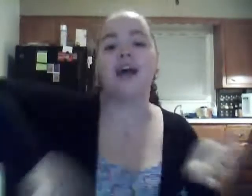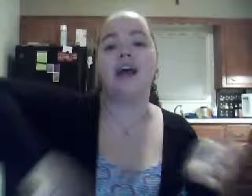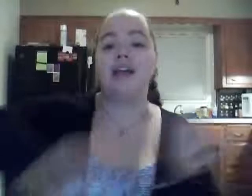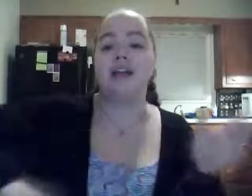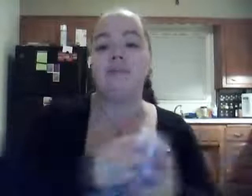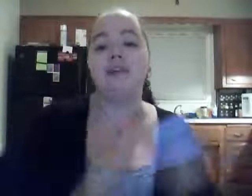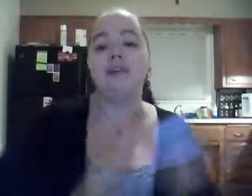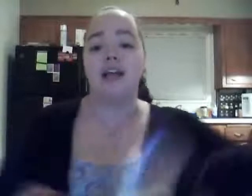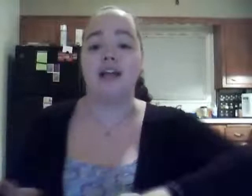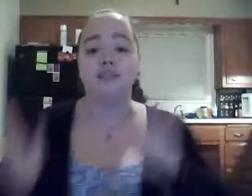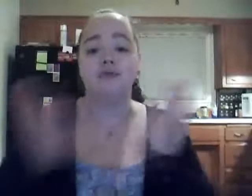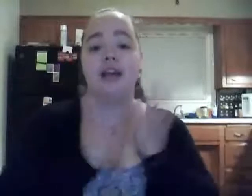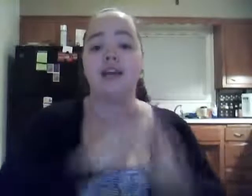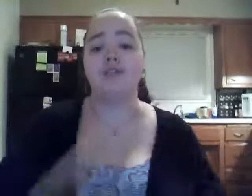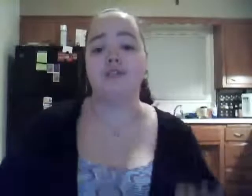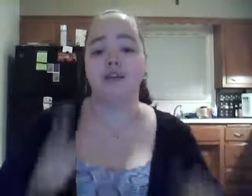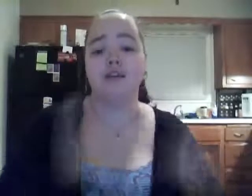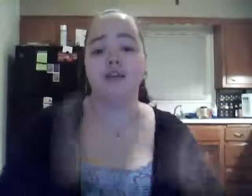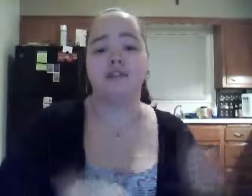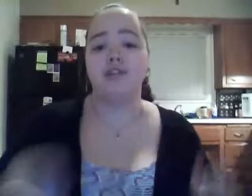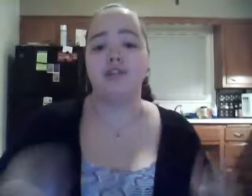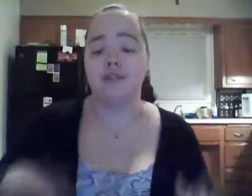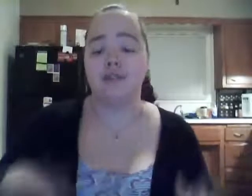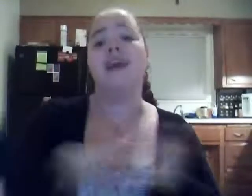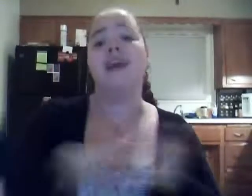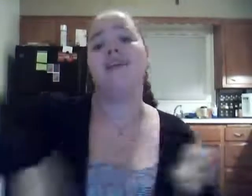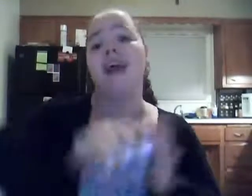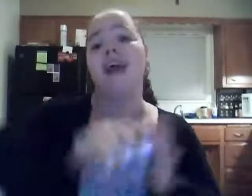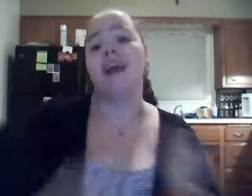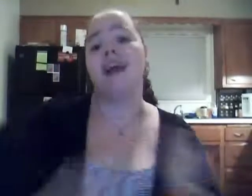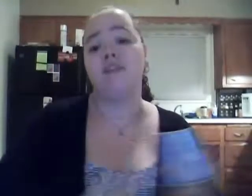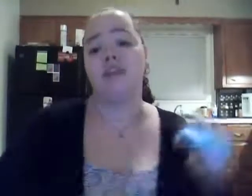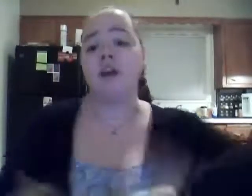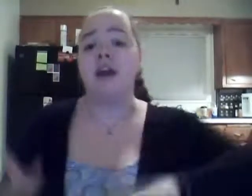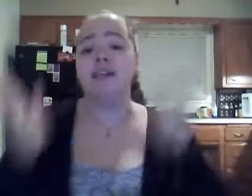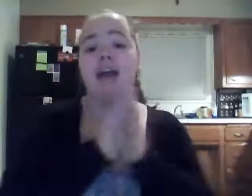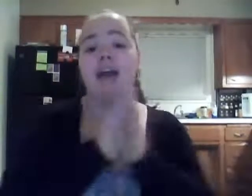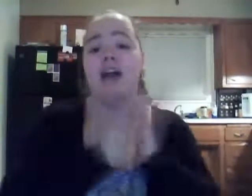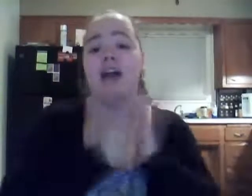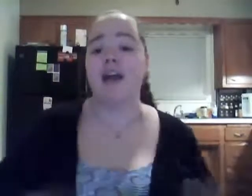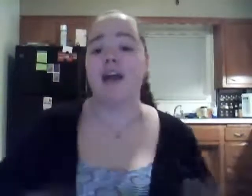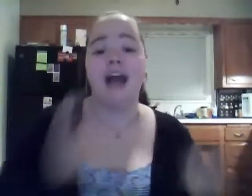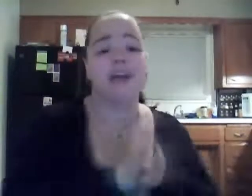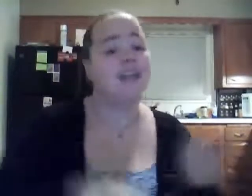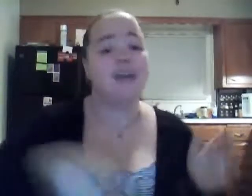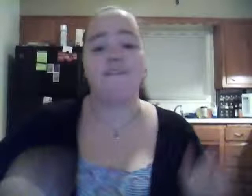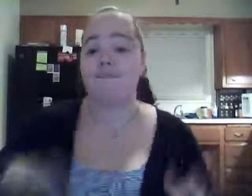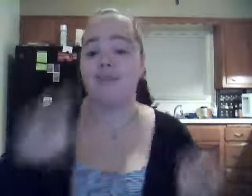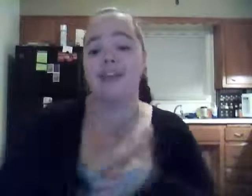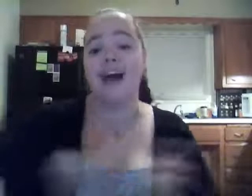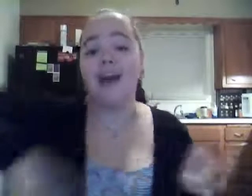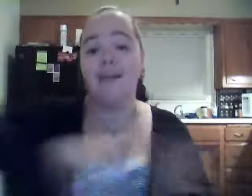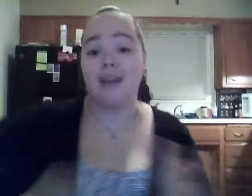that He breathes He lets you take it to your heart so you can give it hands and feet It's gotta be active if it's gonna be